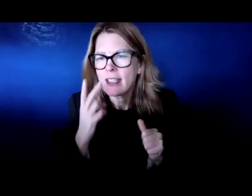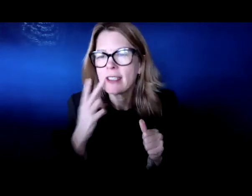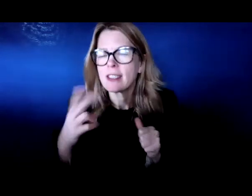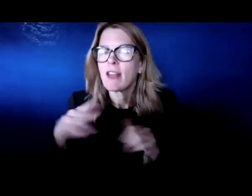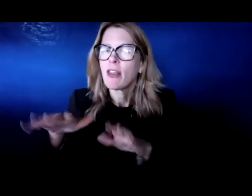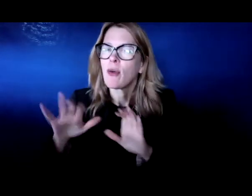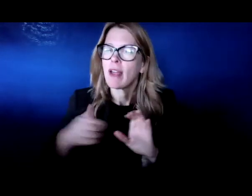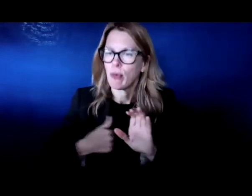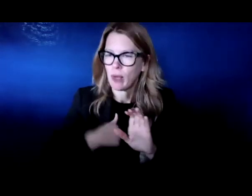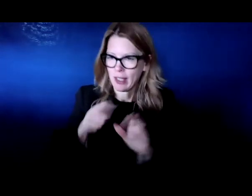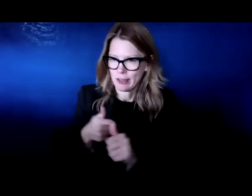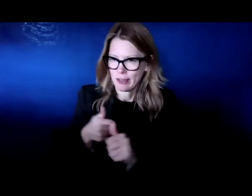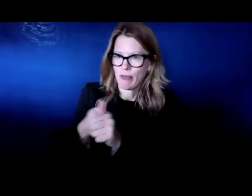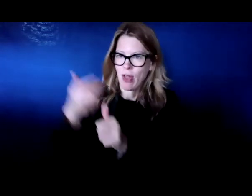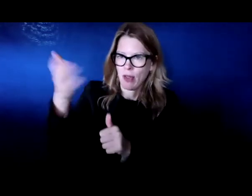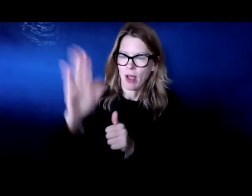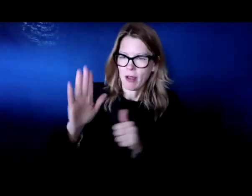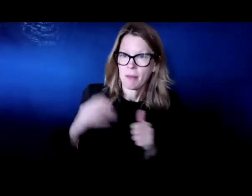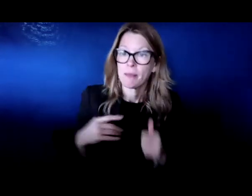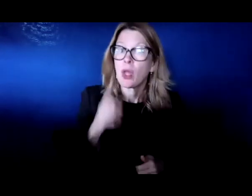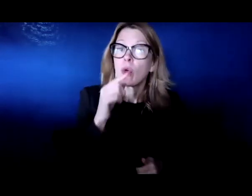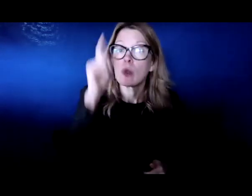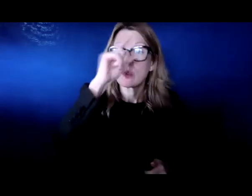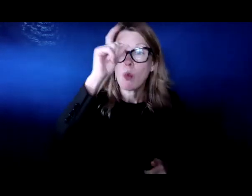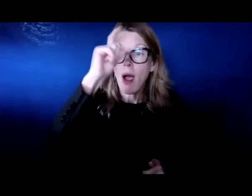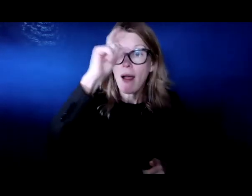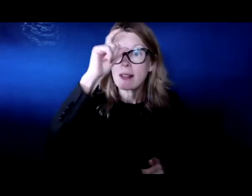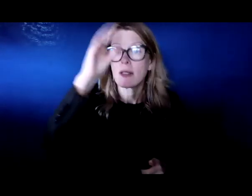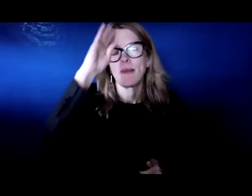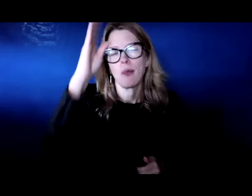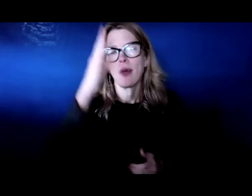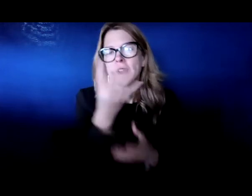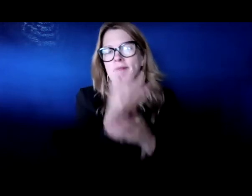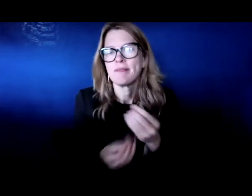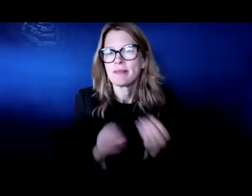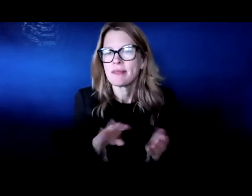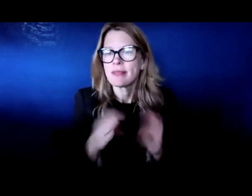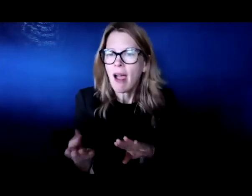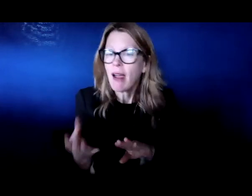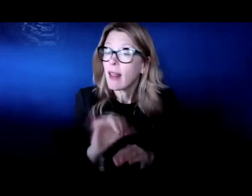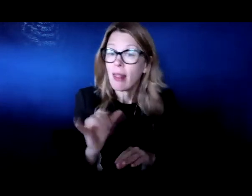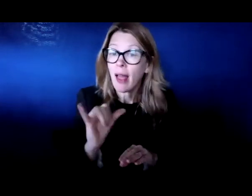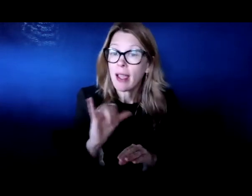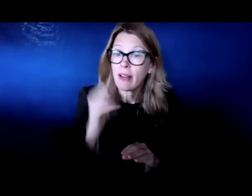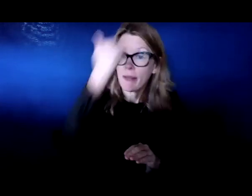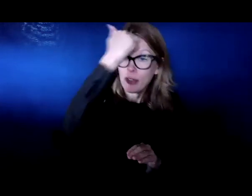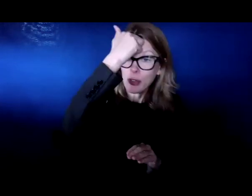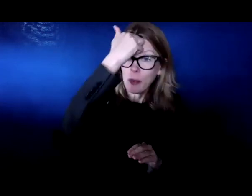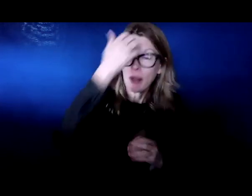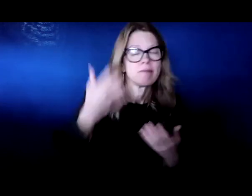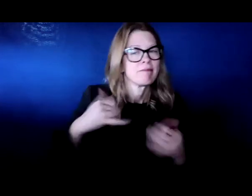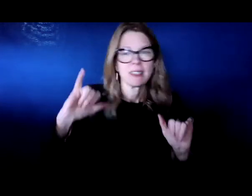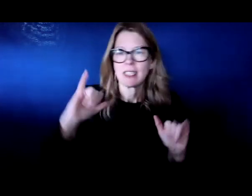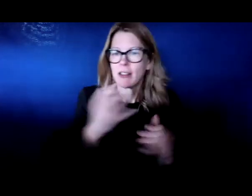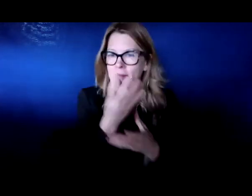For we see that the wise die also, like the dull and stupid they perish, and leave their wealth to